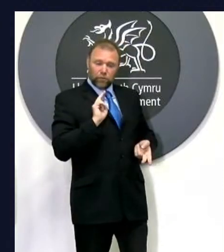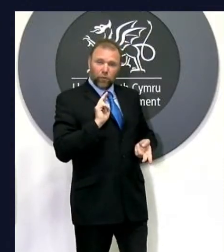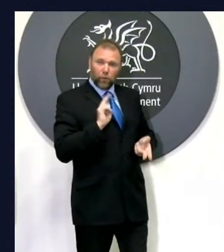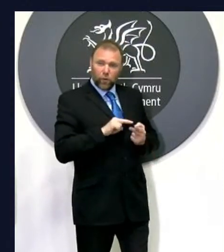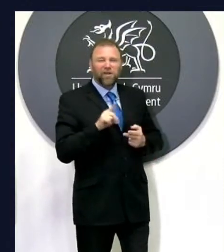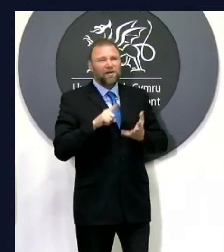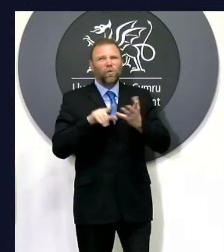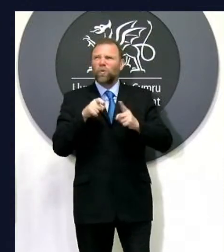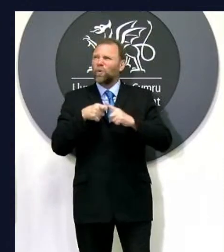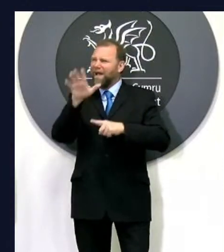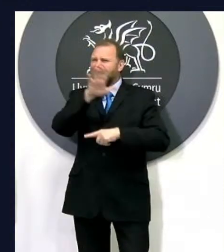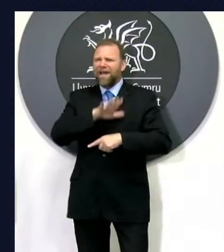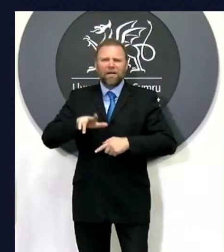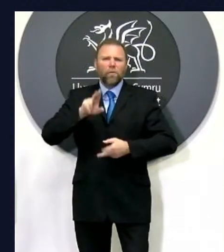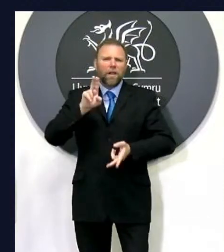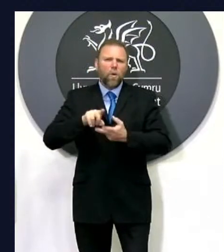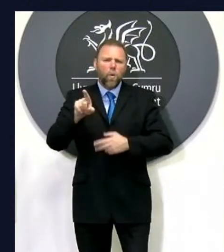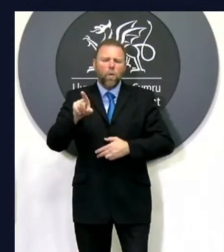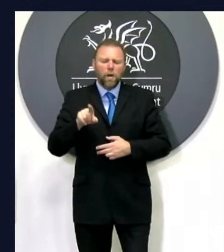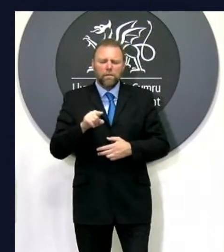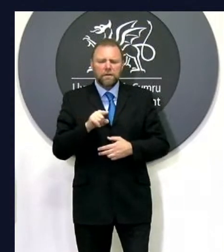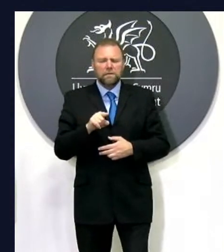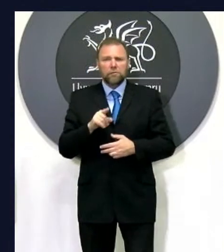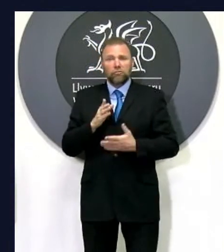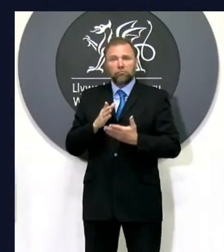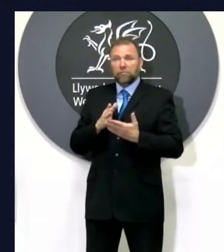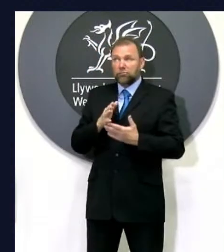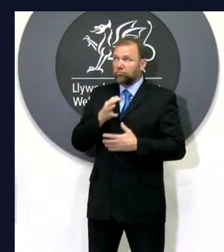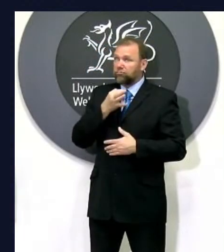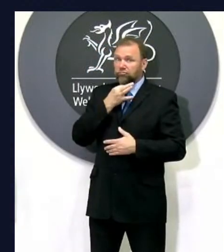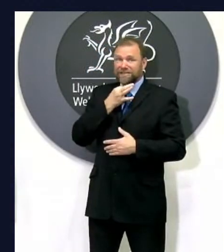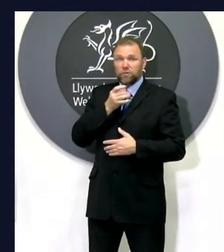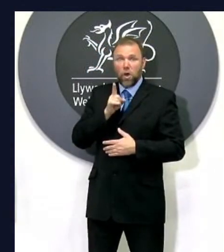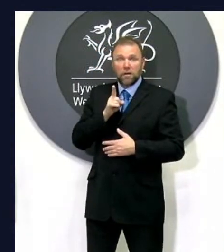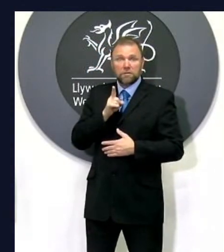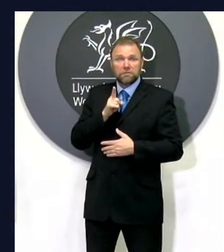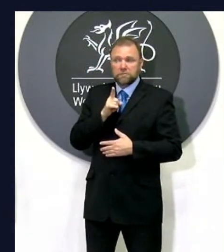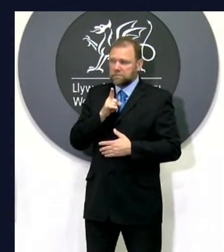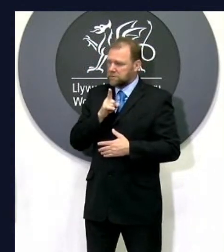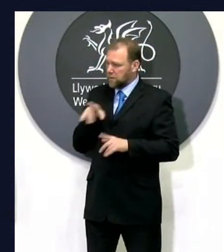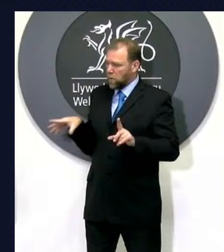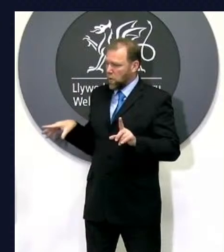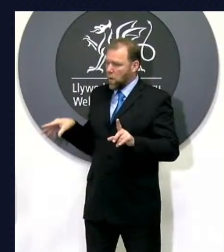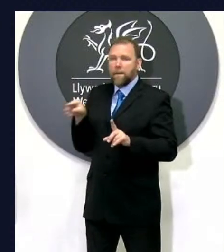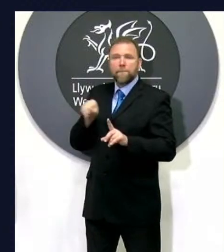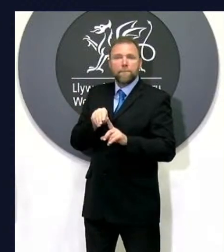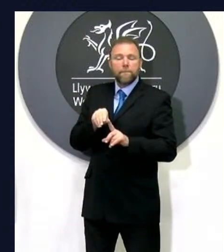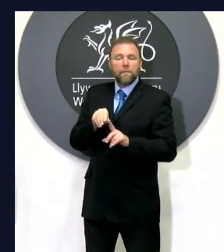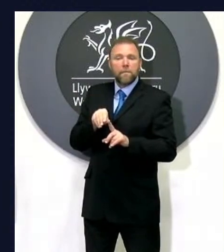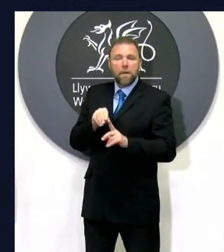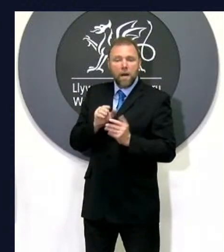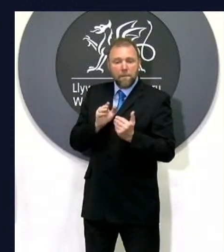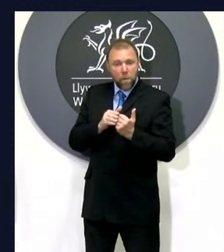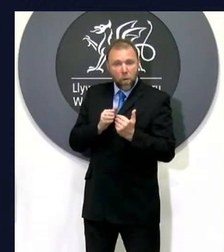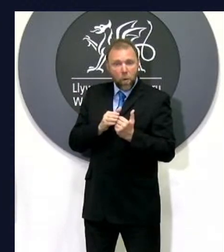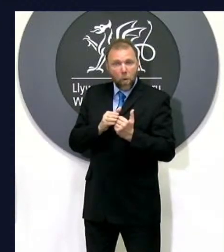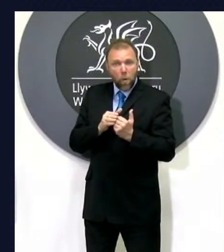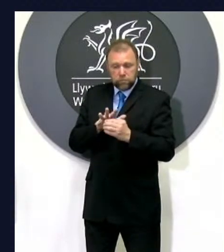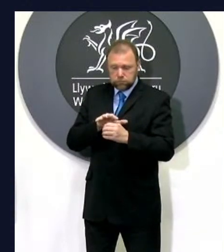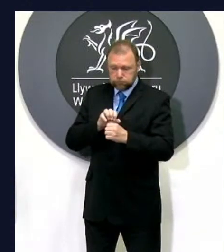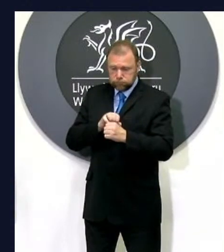much lower, there's a real risk that we can reseed, we can bring further viral infections into the